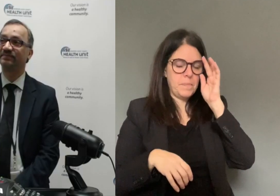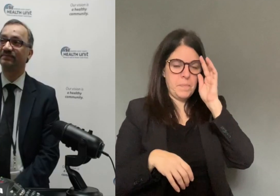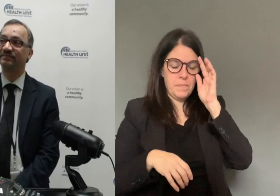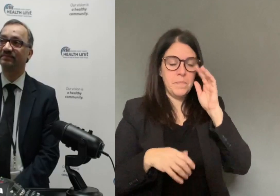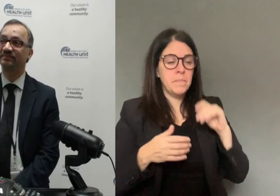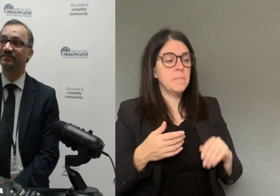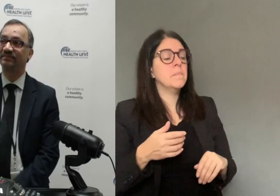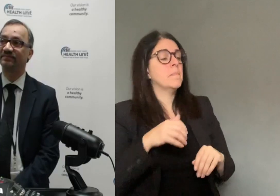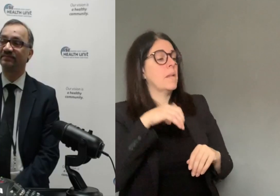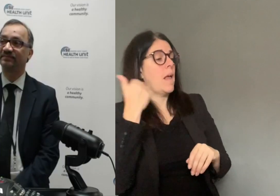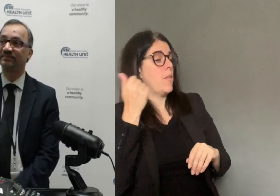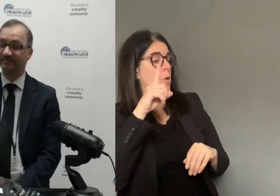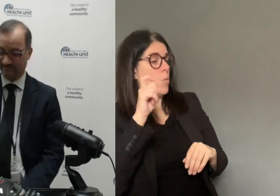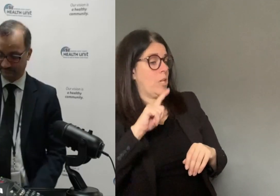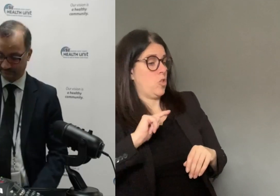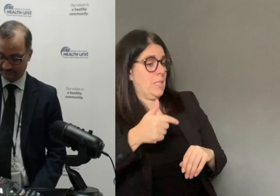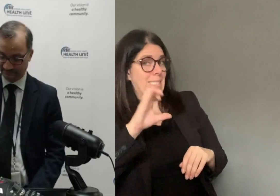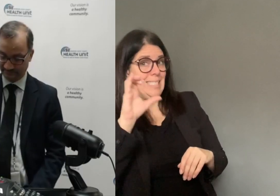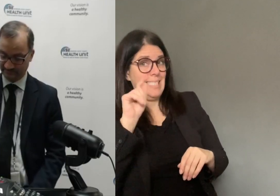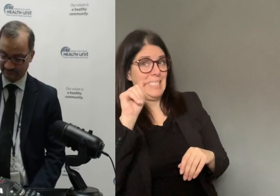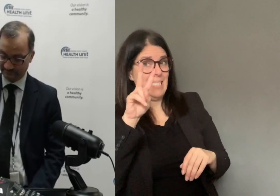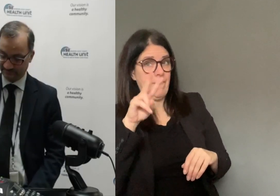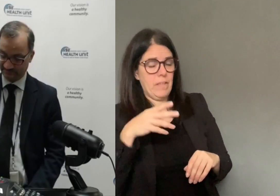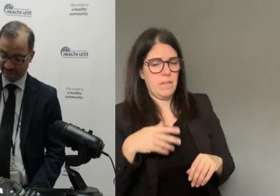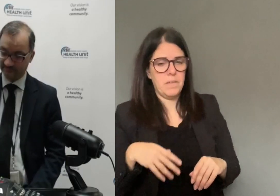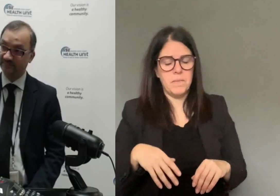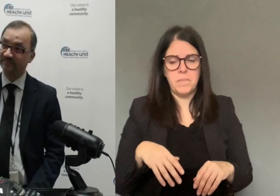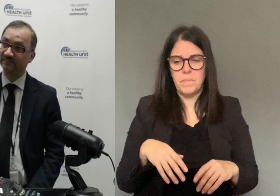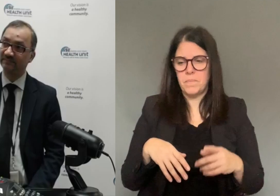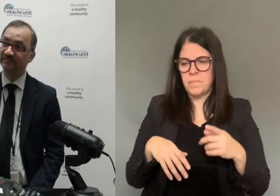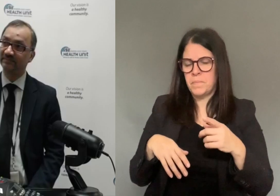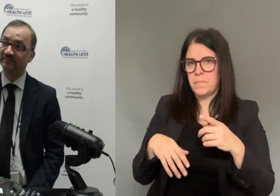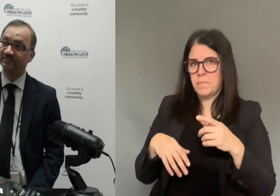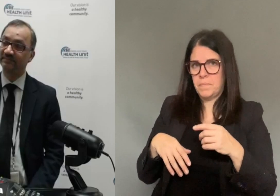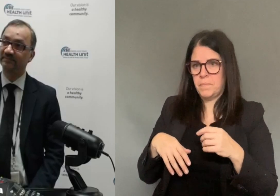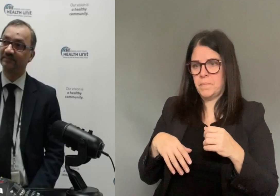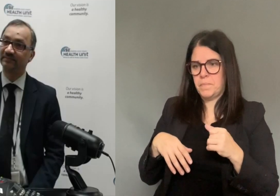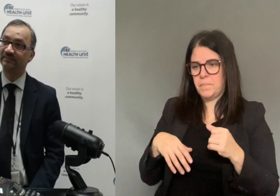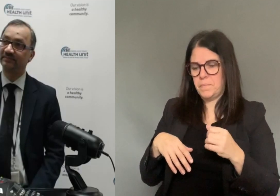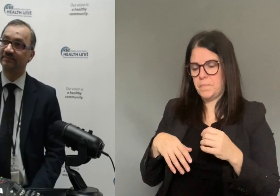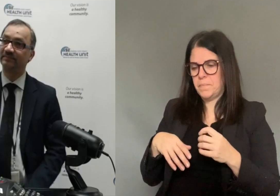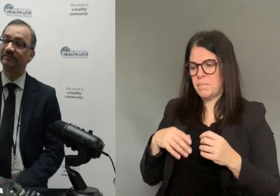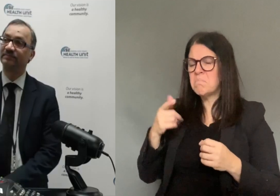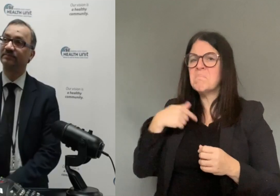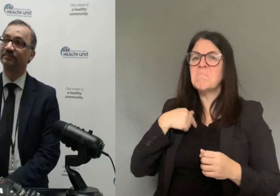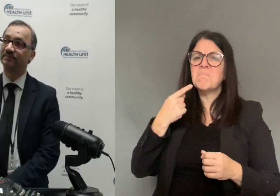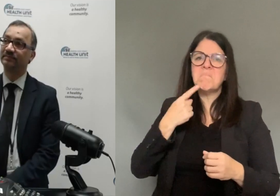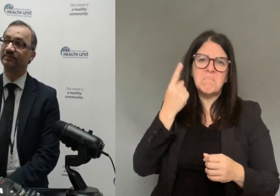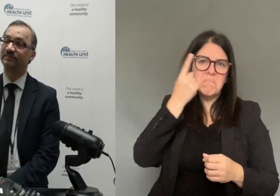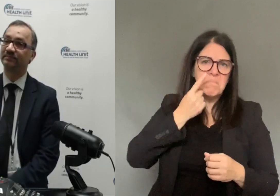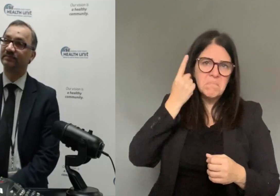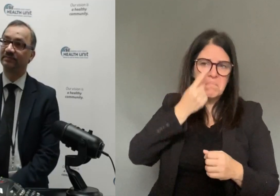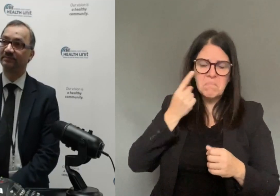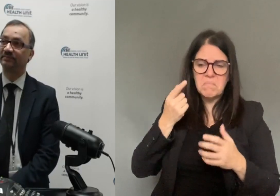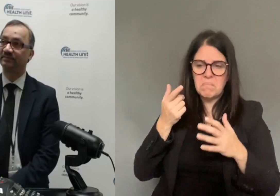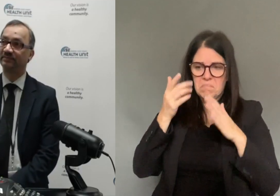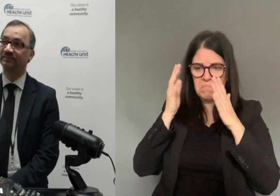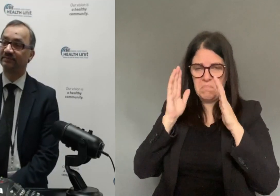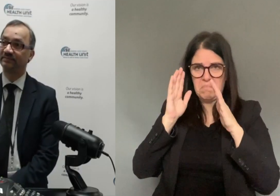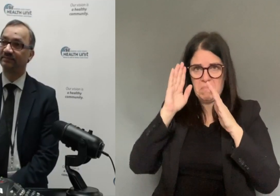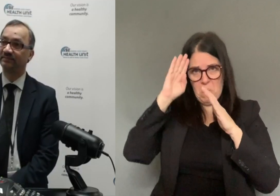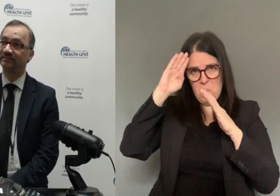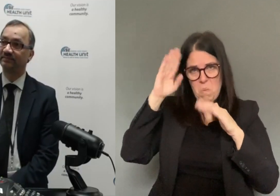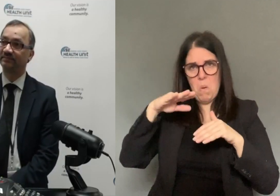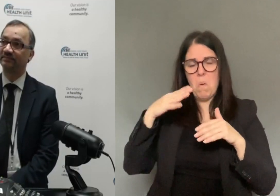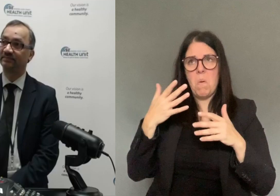Sticking with the contact tracing, in a border town, how challenging is that, given even with essential workers, we still have